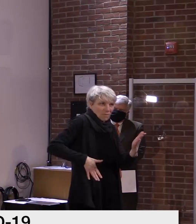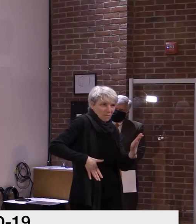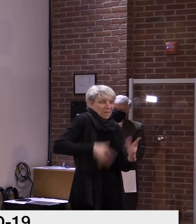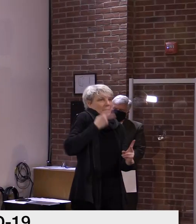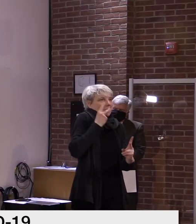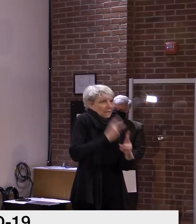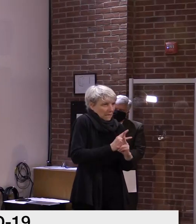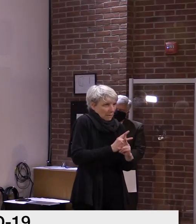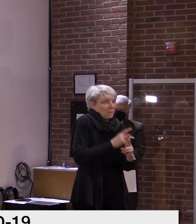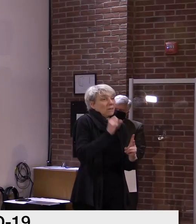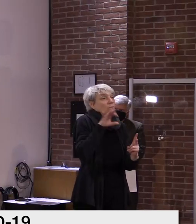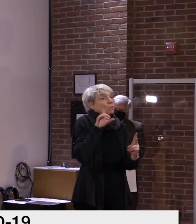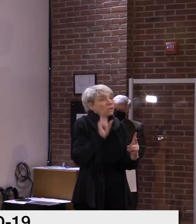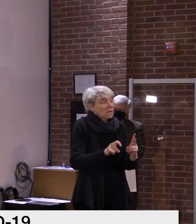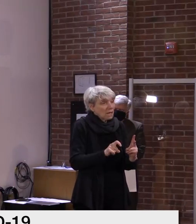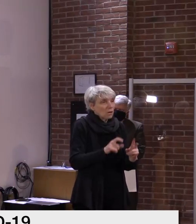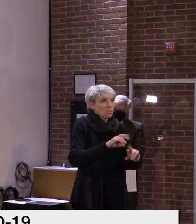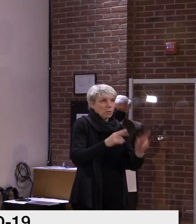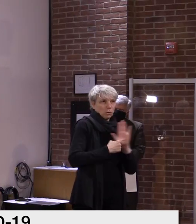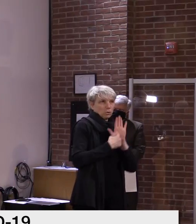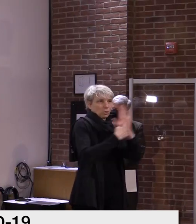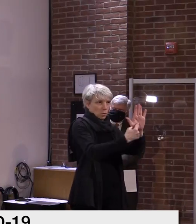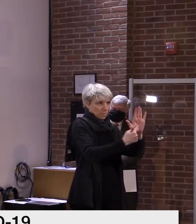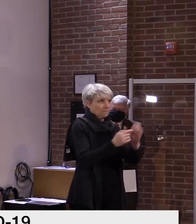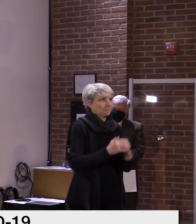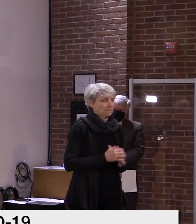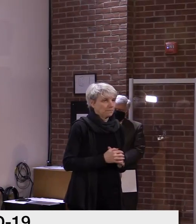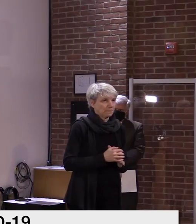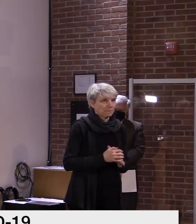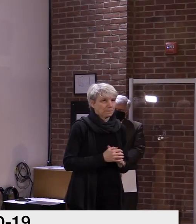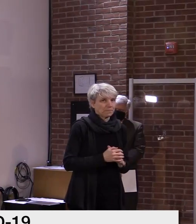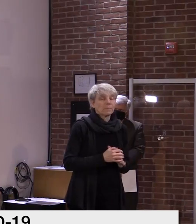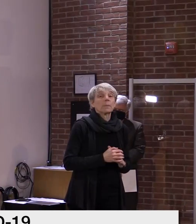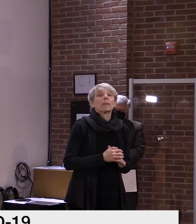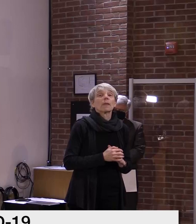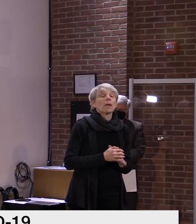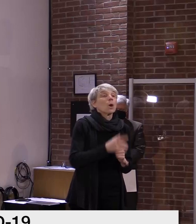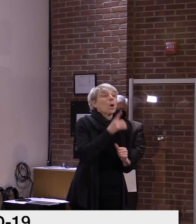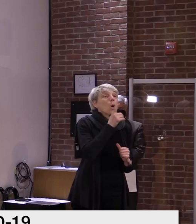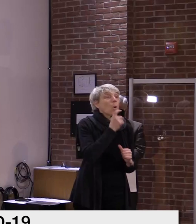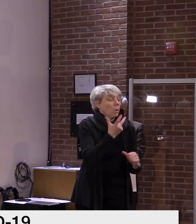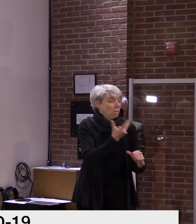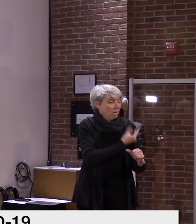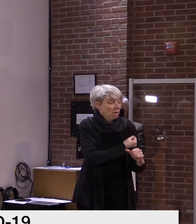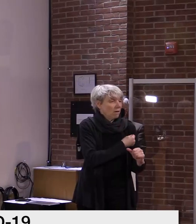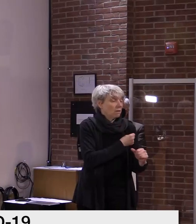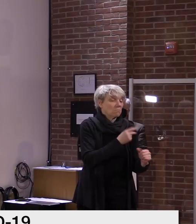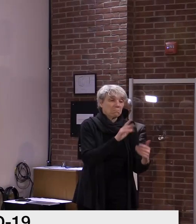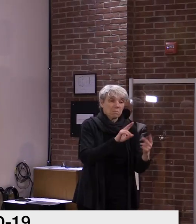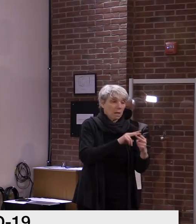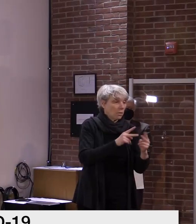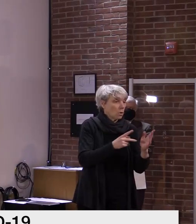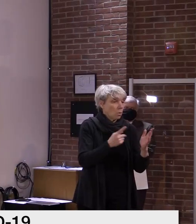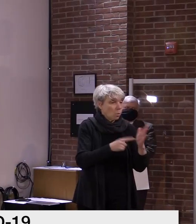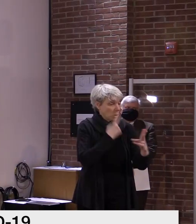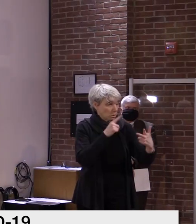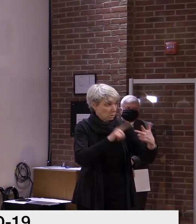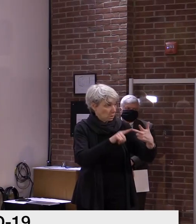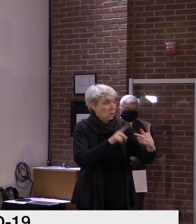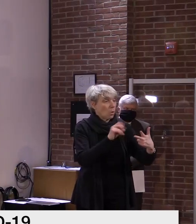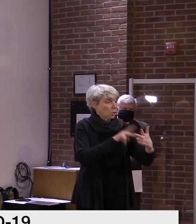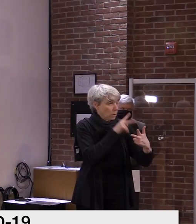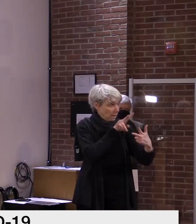vaccination to show should you need it. And for everyone who gets fully vaccinated, keep your card in a safe